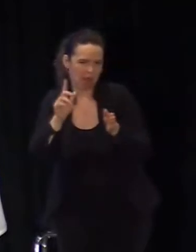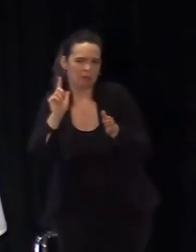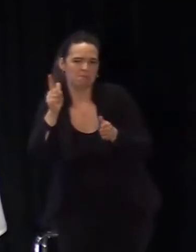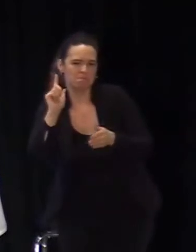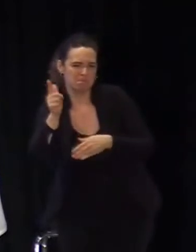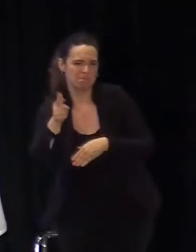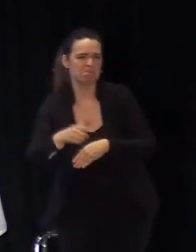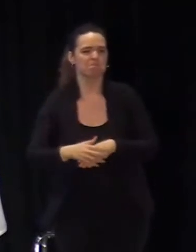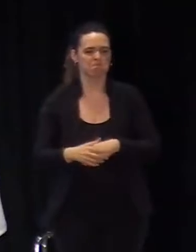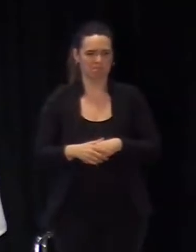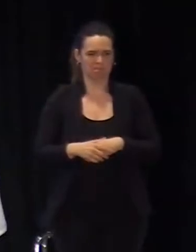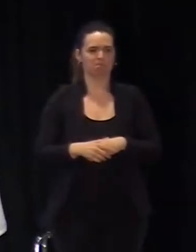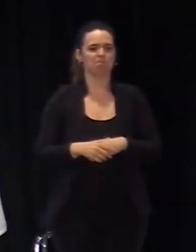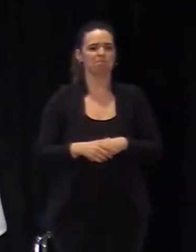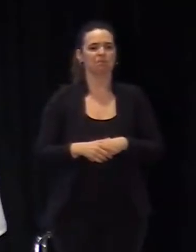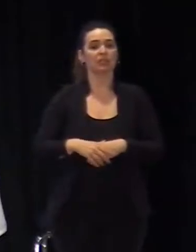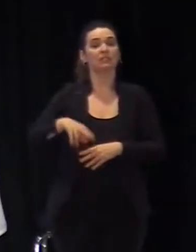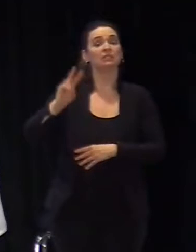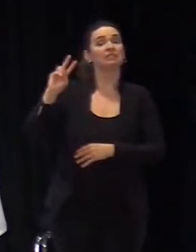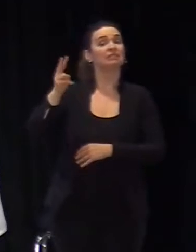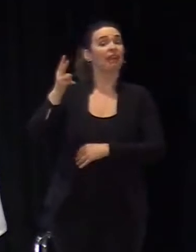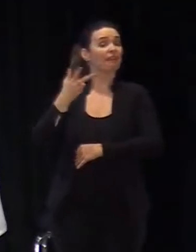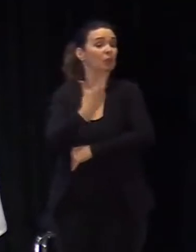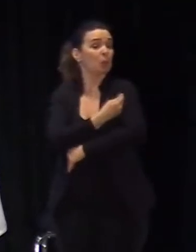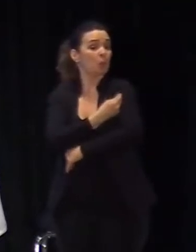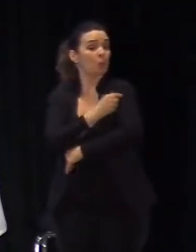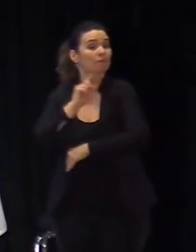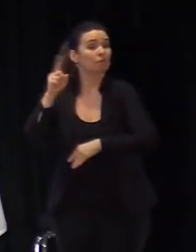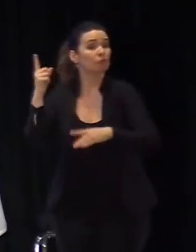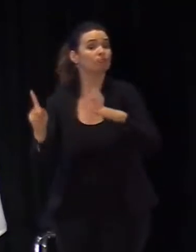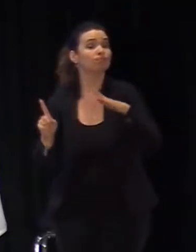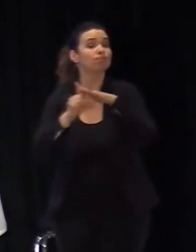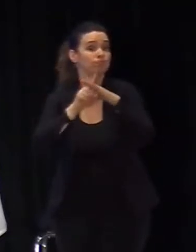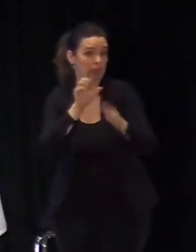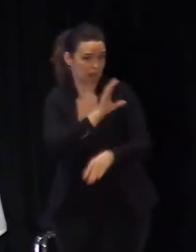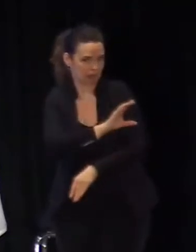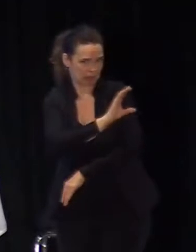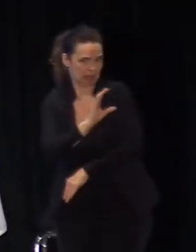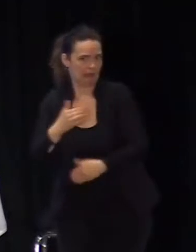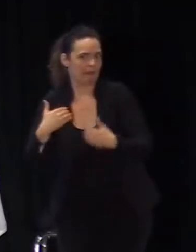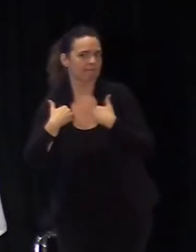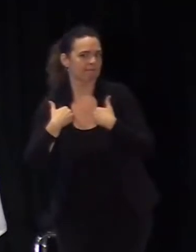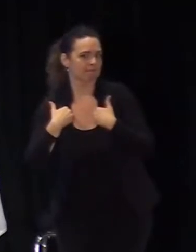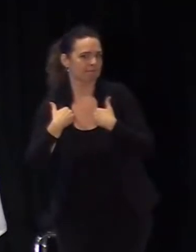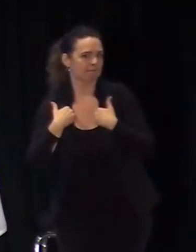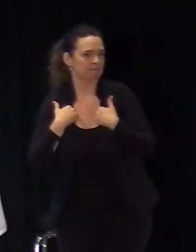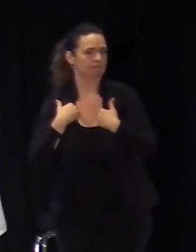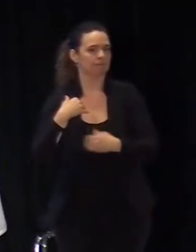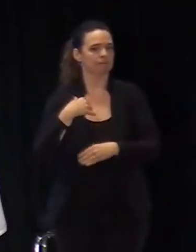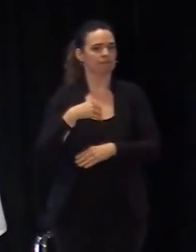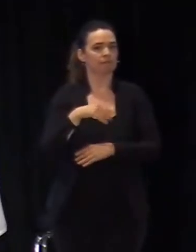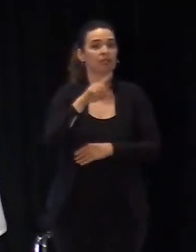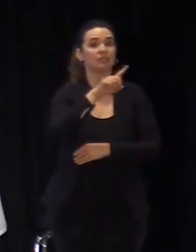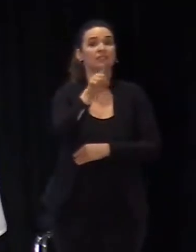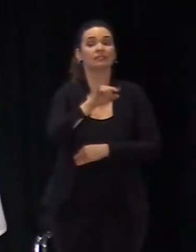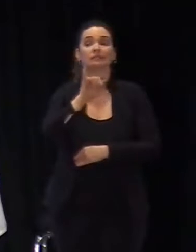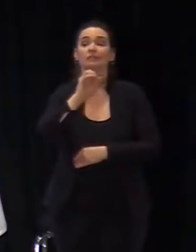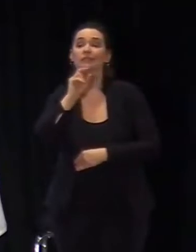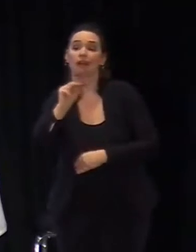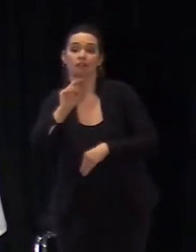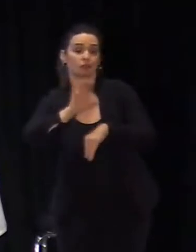Our second dose for our first pop-up clinic, People's AME Zion Church, will be next